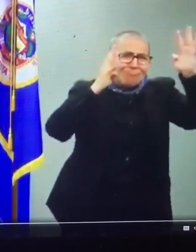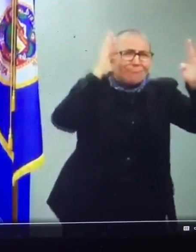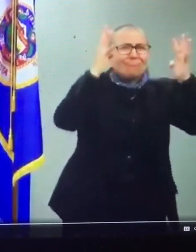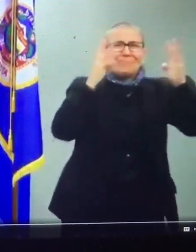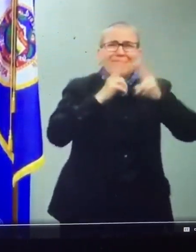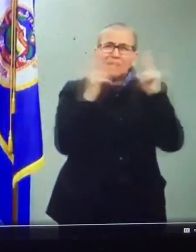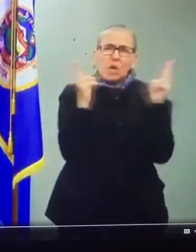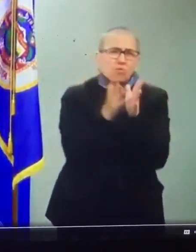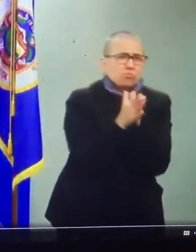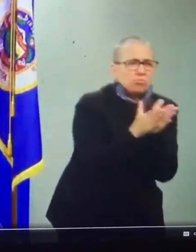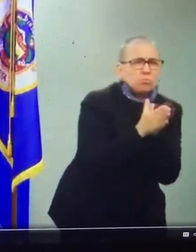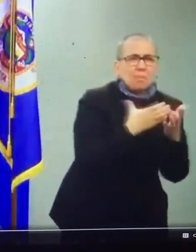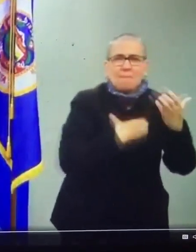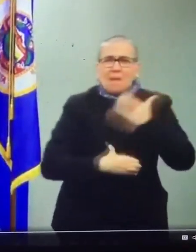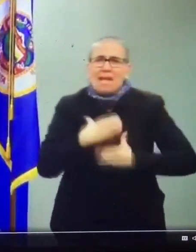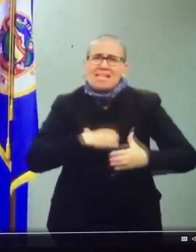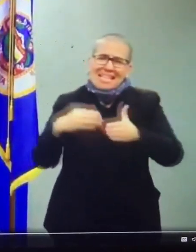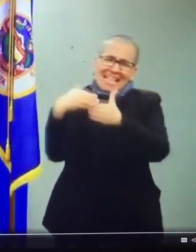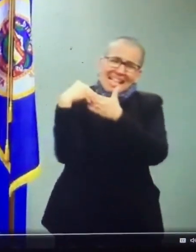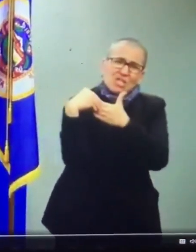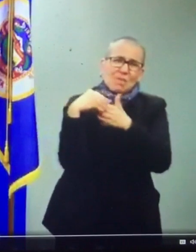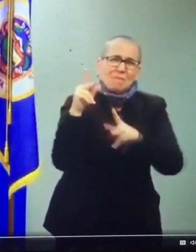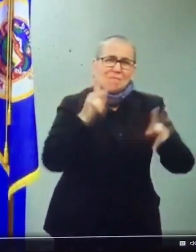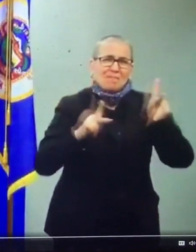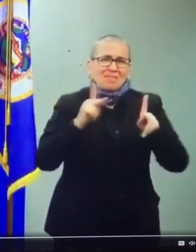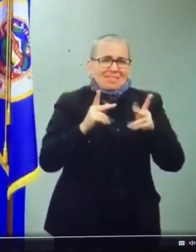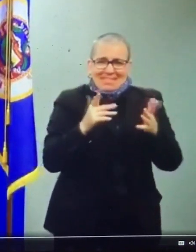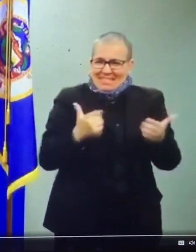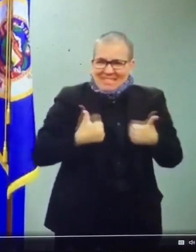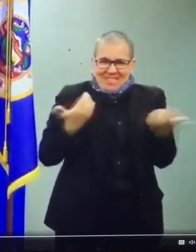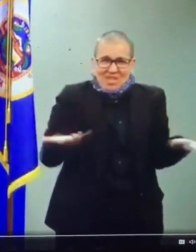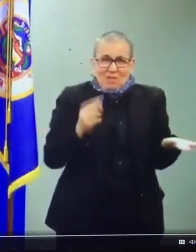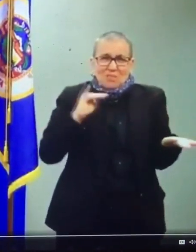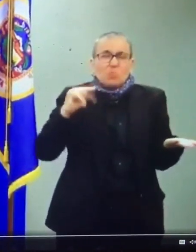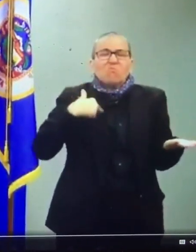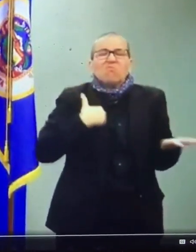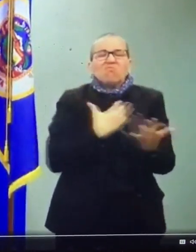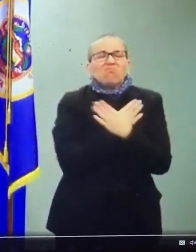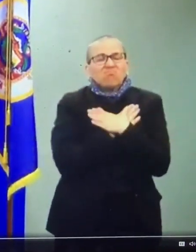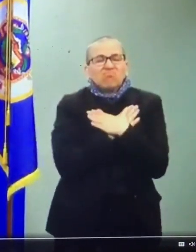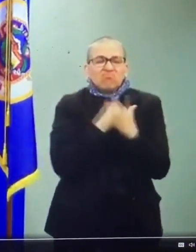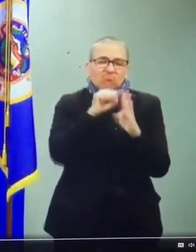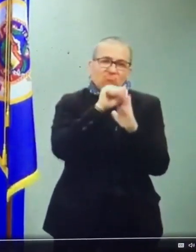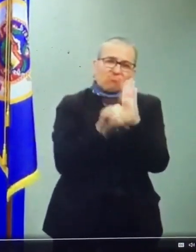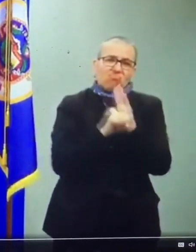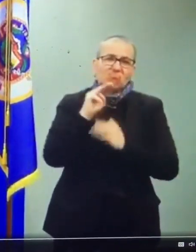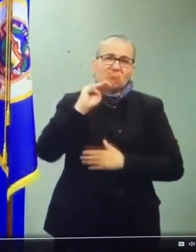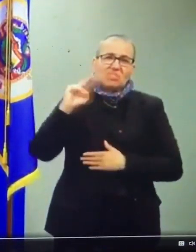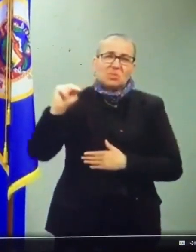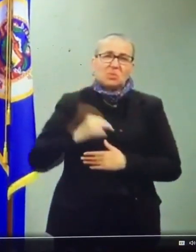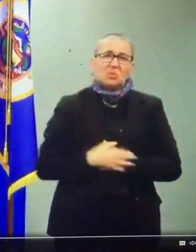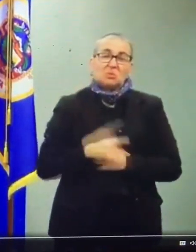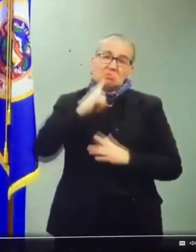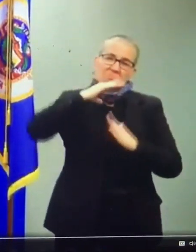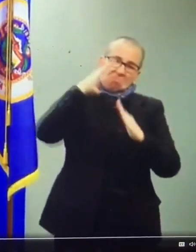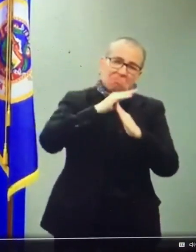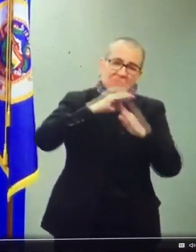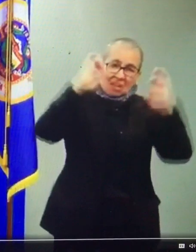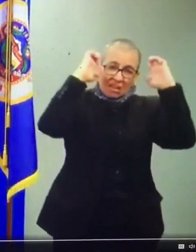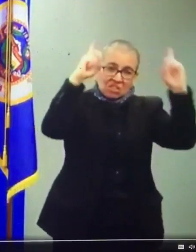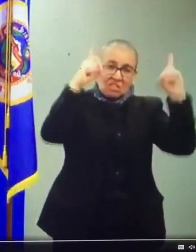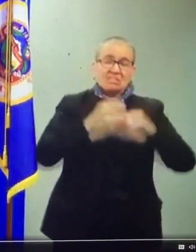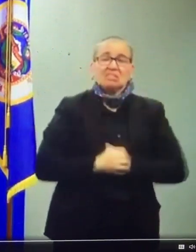As governor I like to talk about this and the things that we say. We don't just rank near the top on educational attainment. We rank near the top on personal